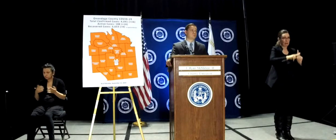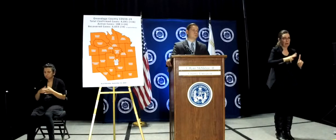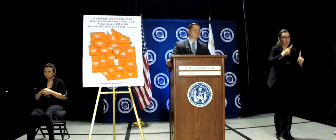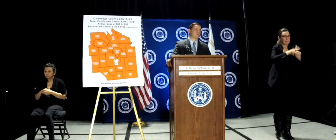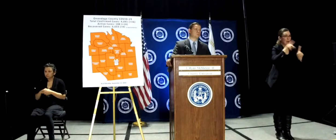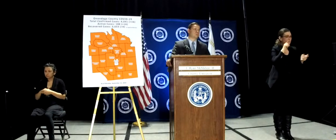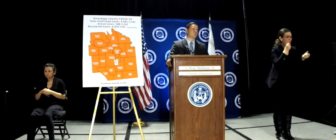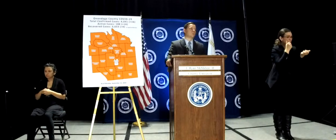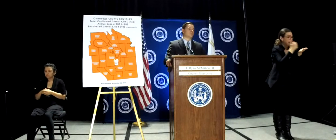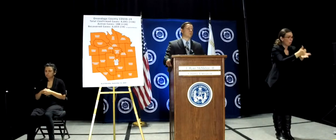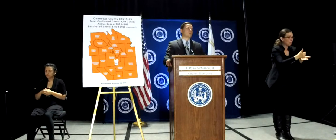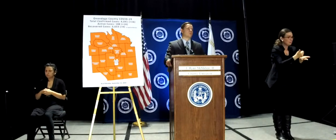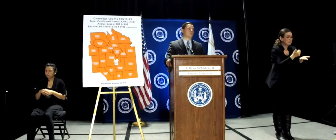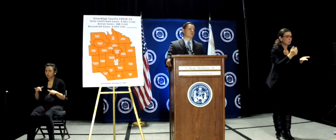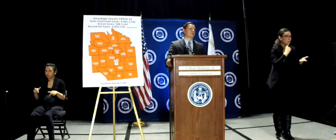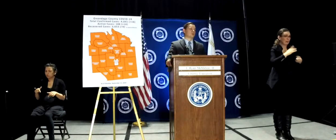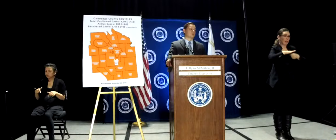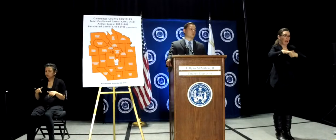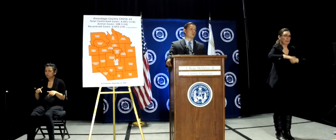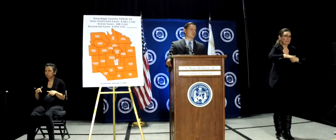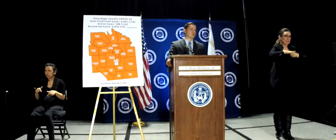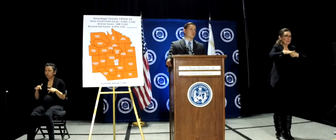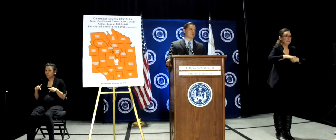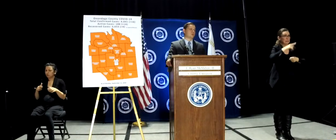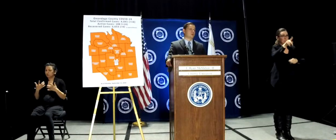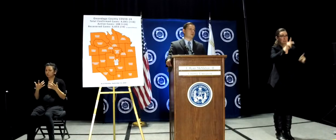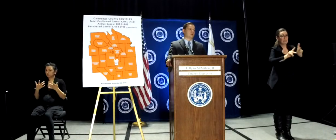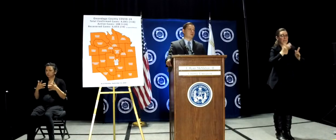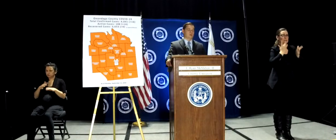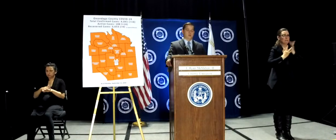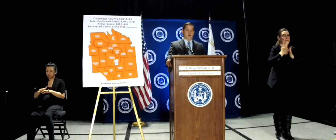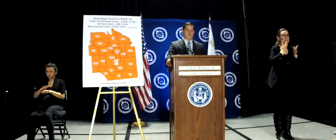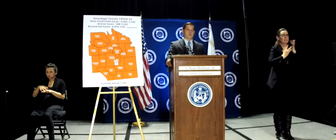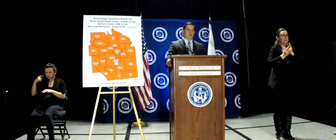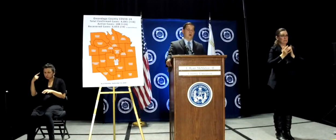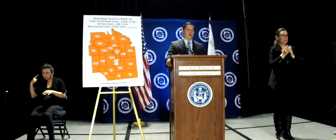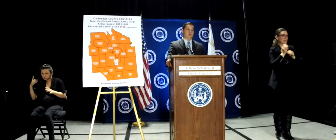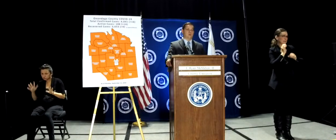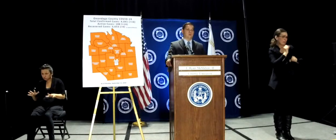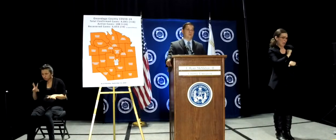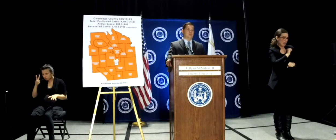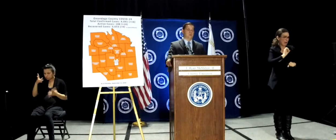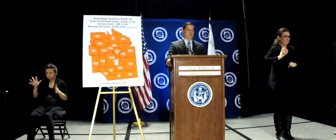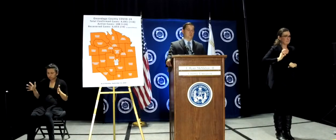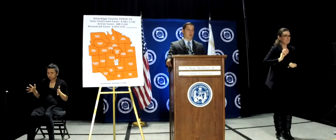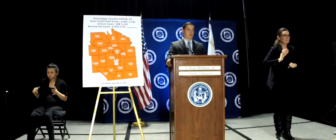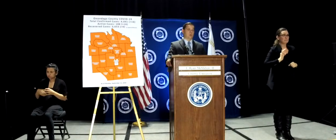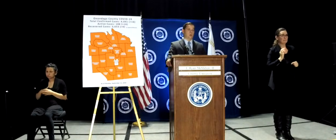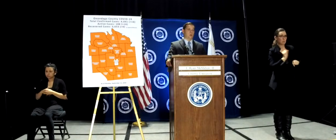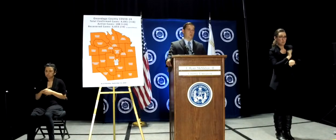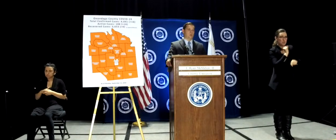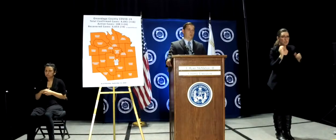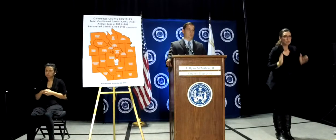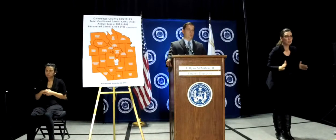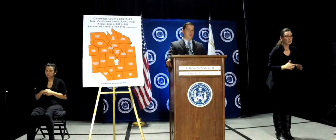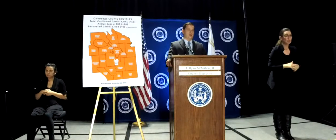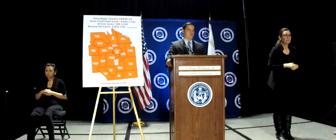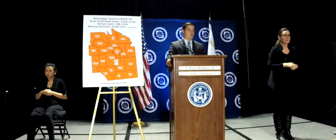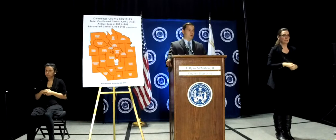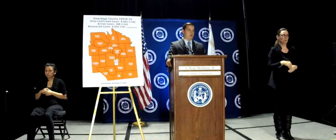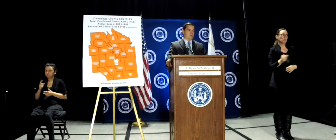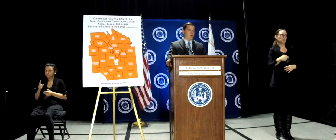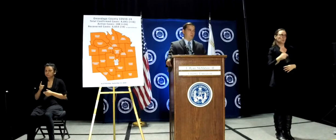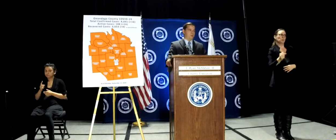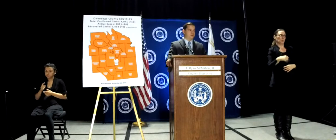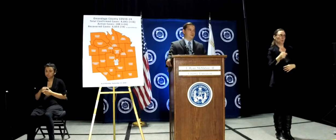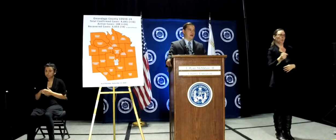still on for those intake workers? Yeah, so the workload in every